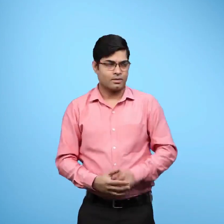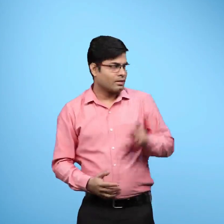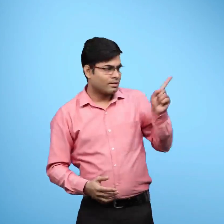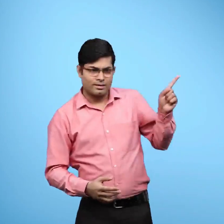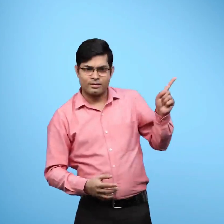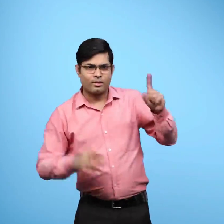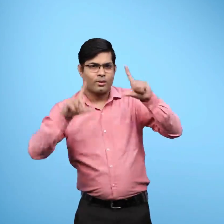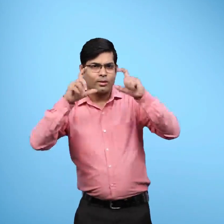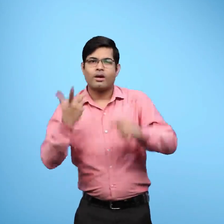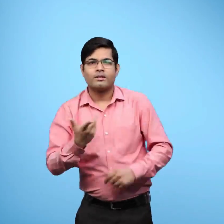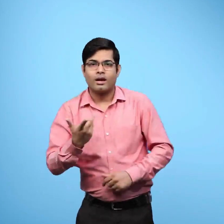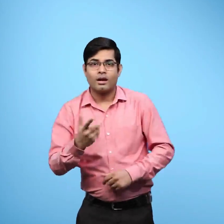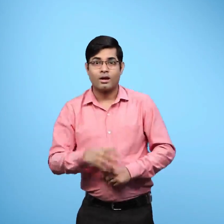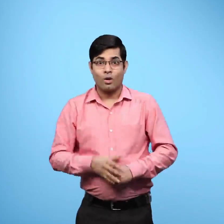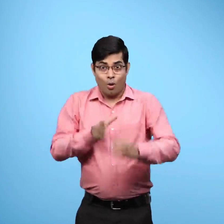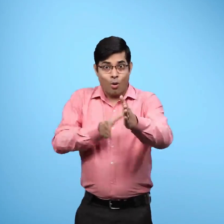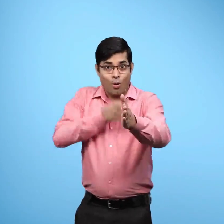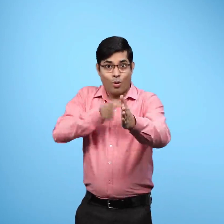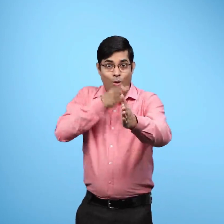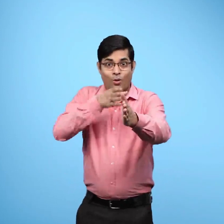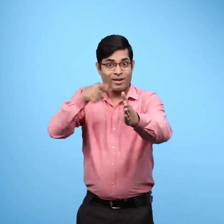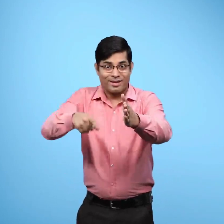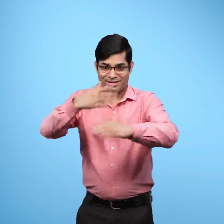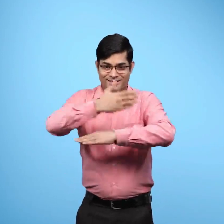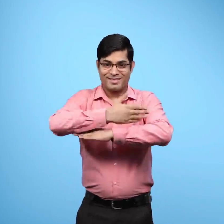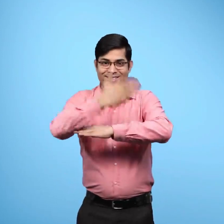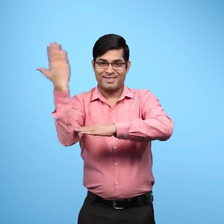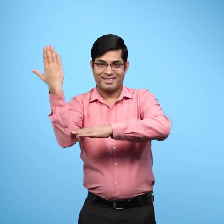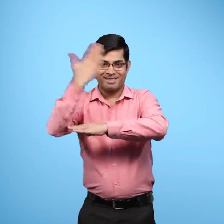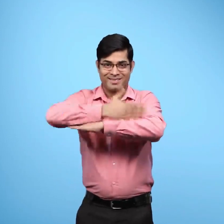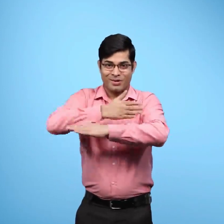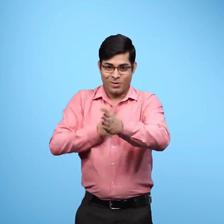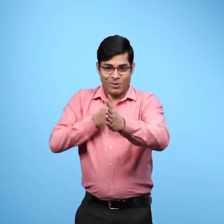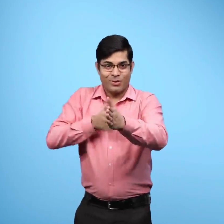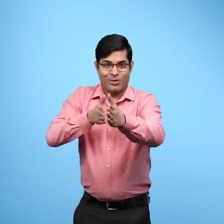and 2 sleeping lines crossed at the top and bottom.